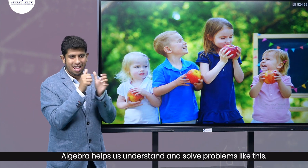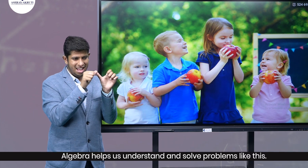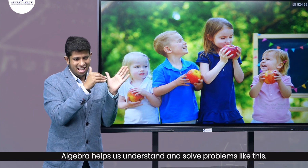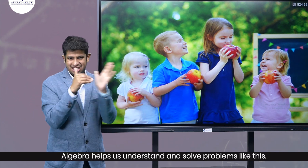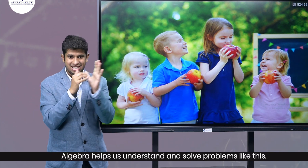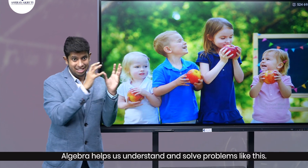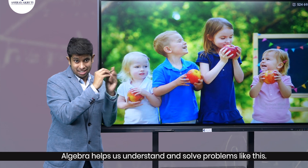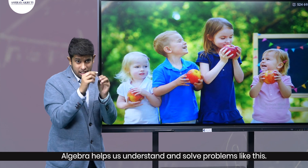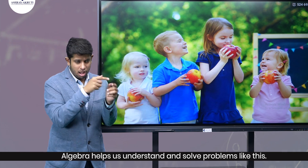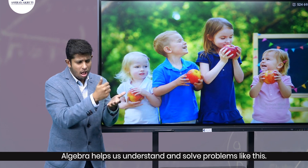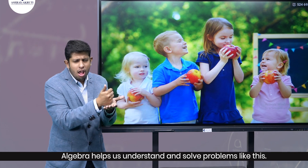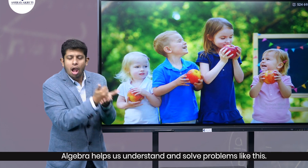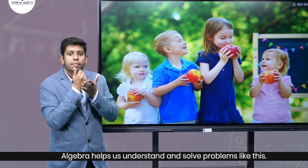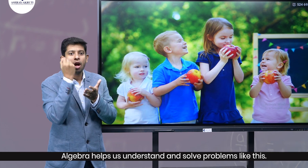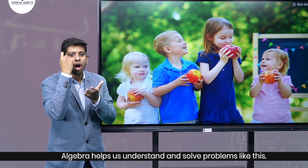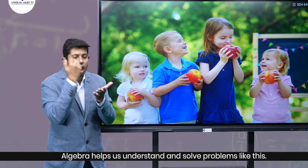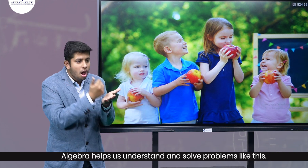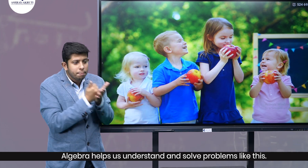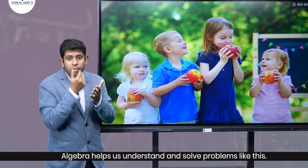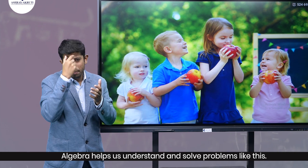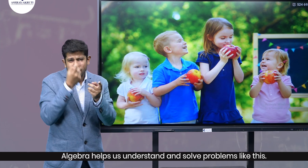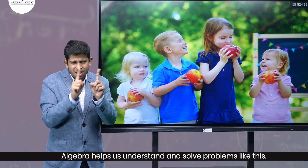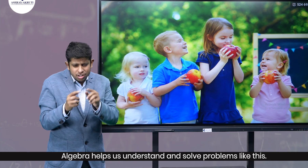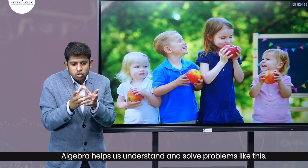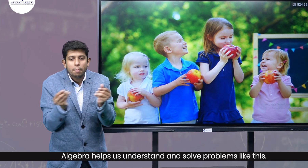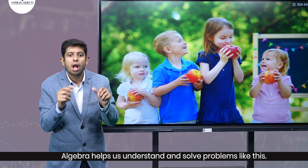Algebra helps us understand and solve problems like this.